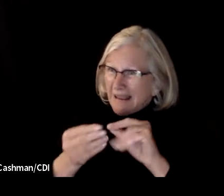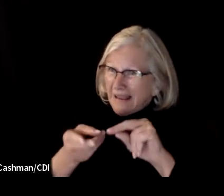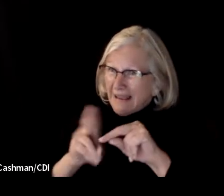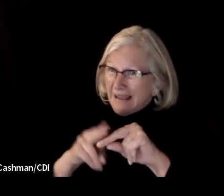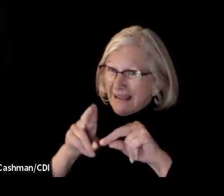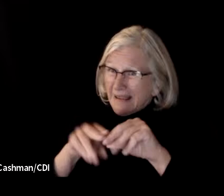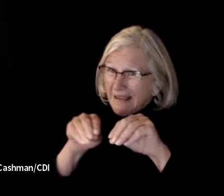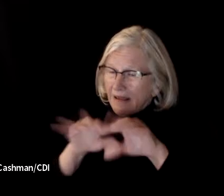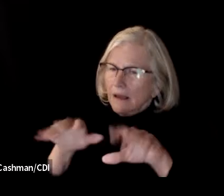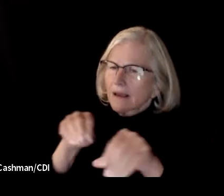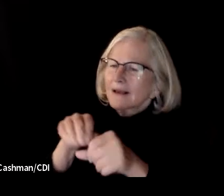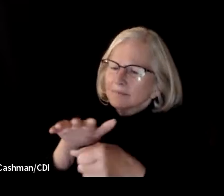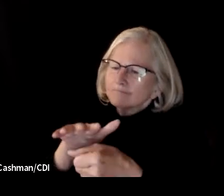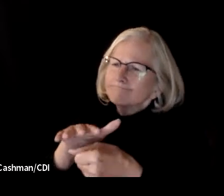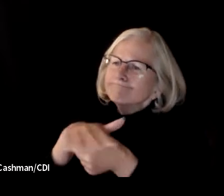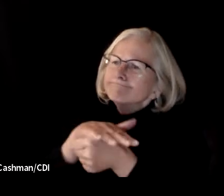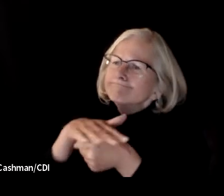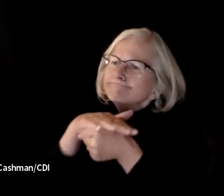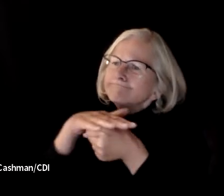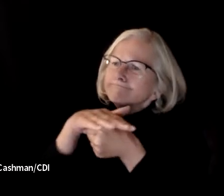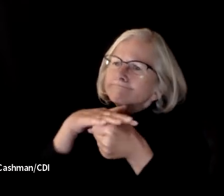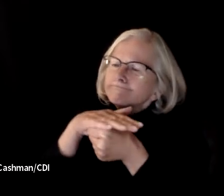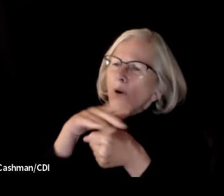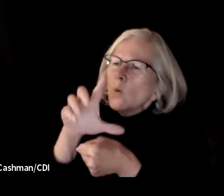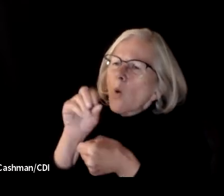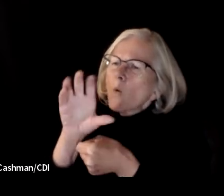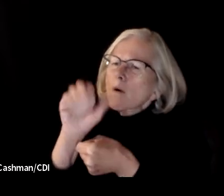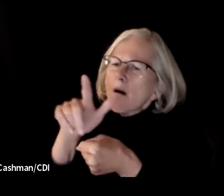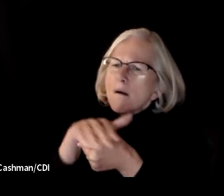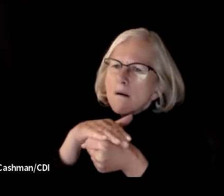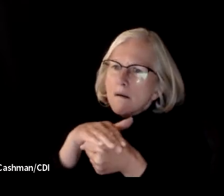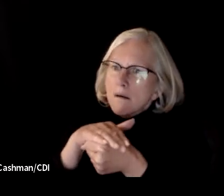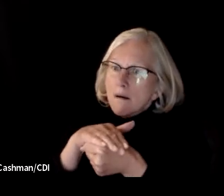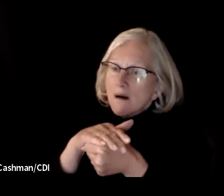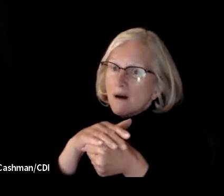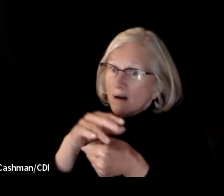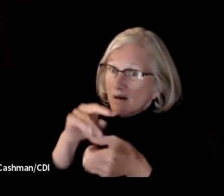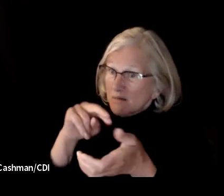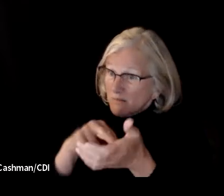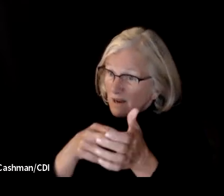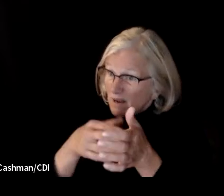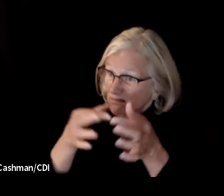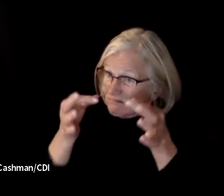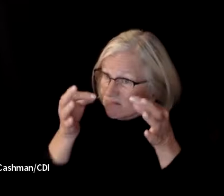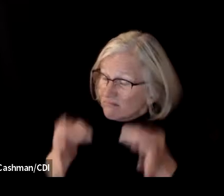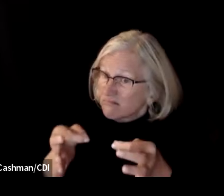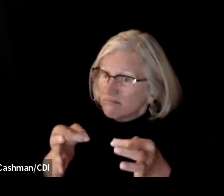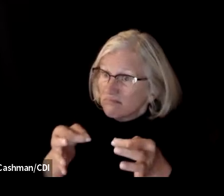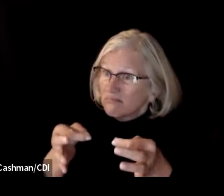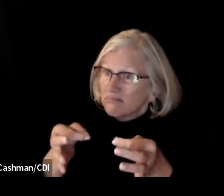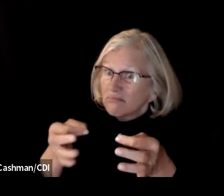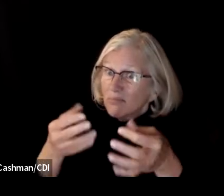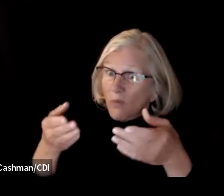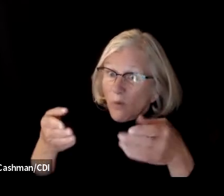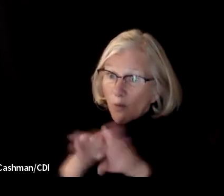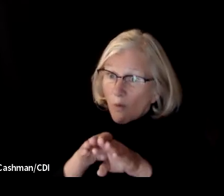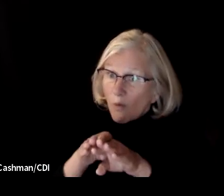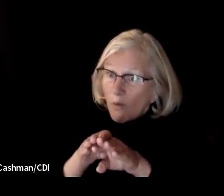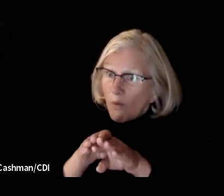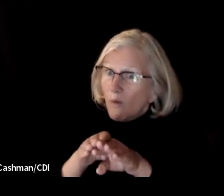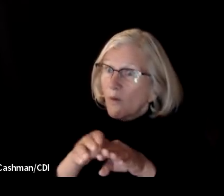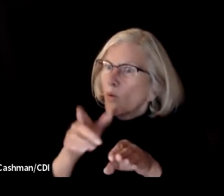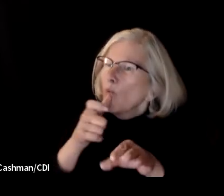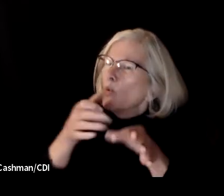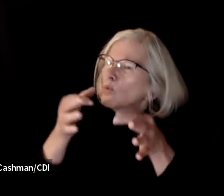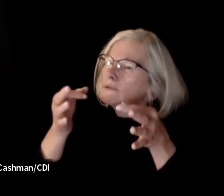areas, will decisions about closing schools be left to local school leaders, or will the state,